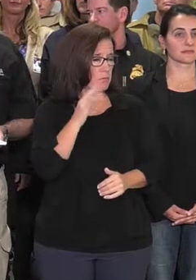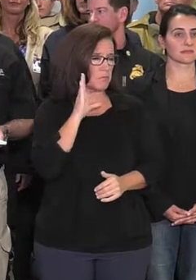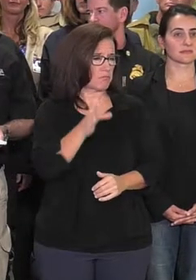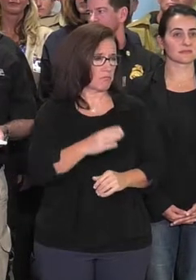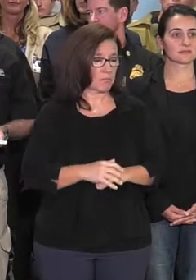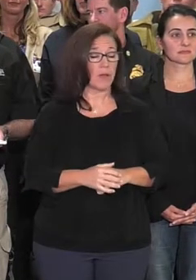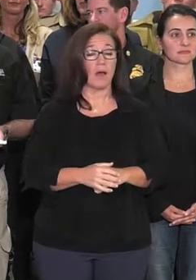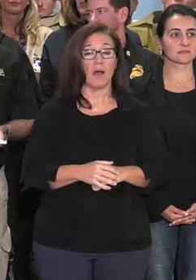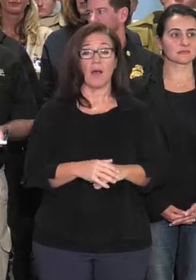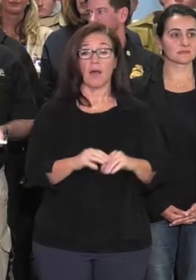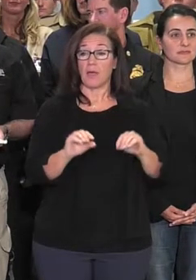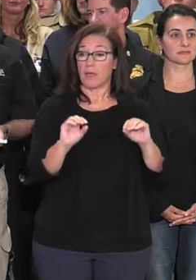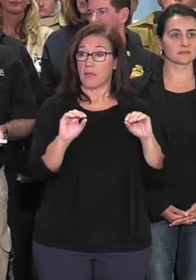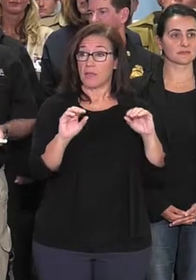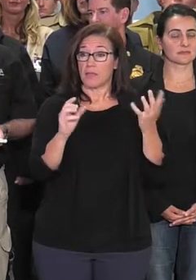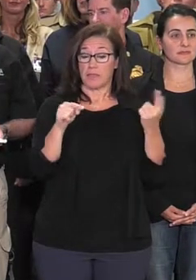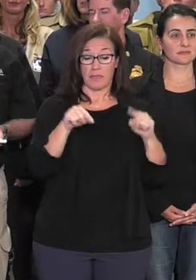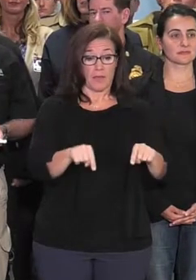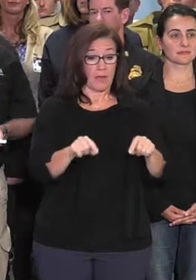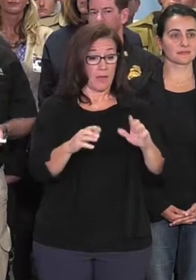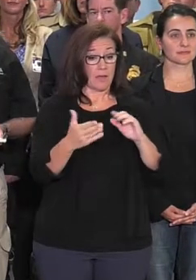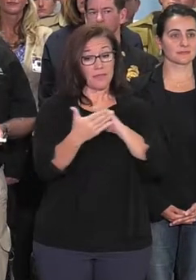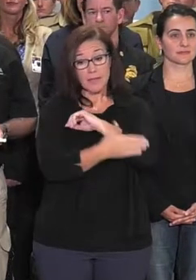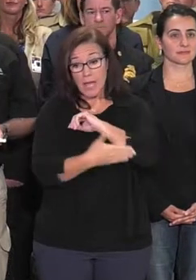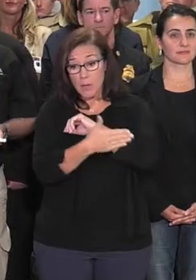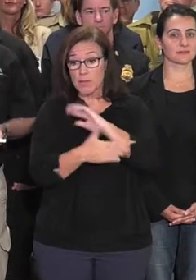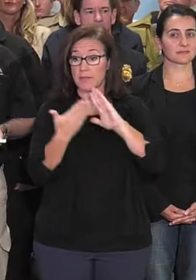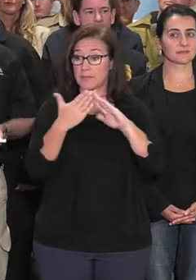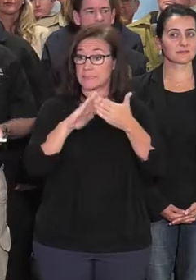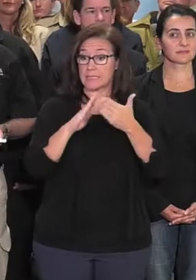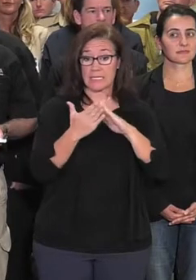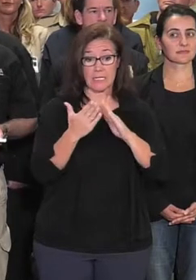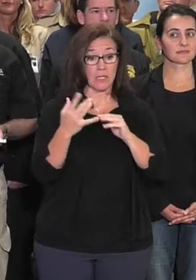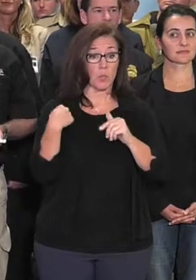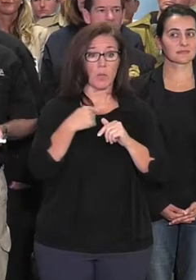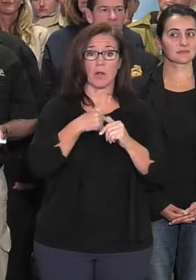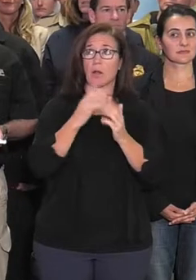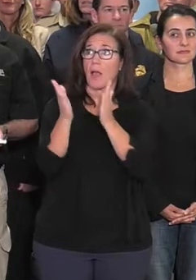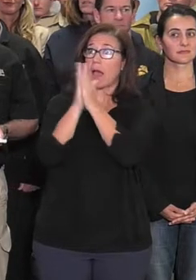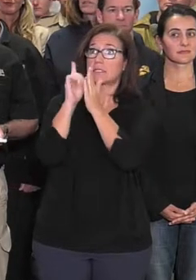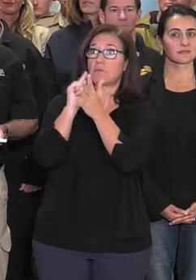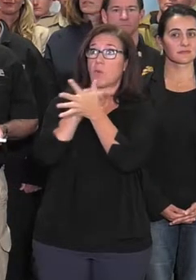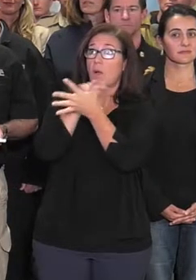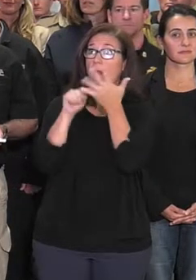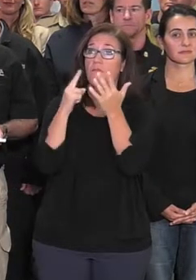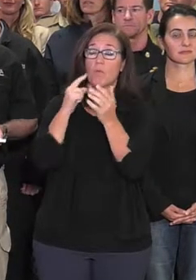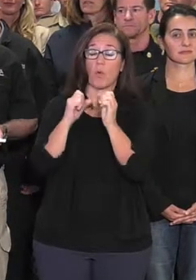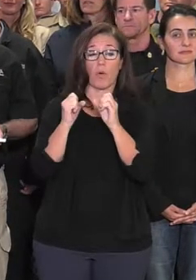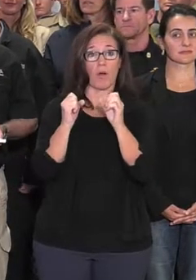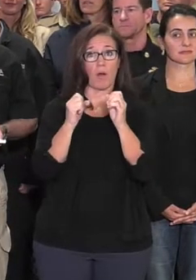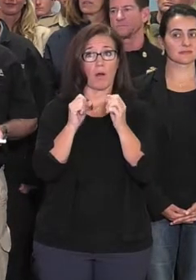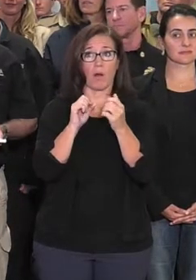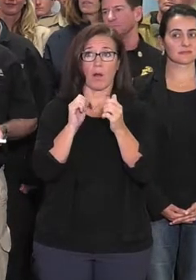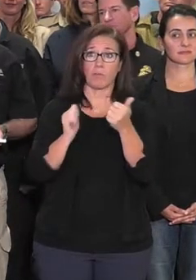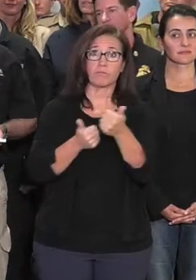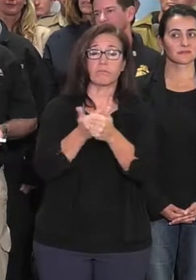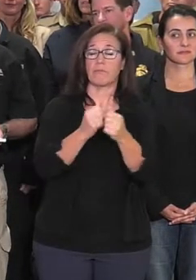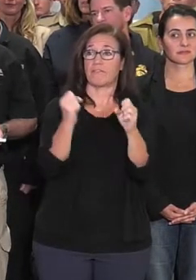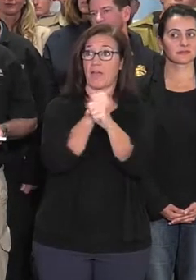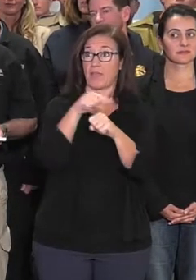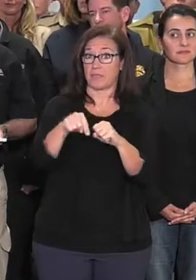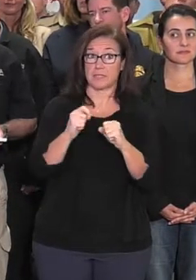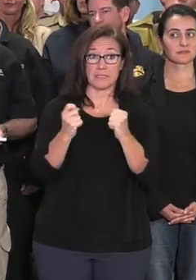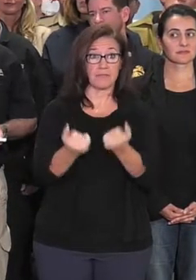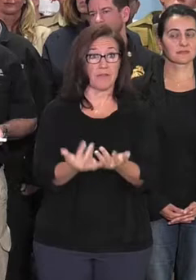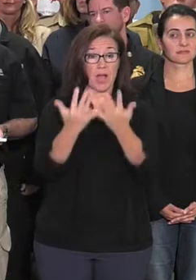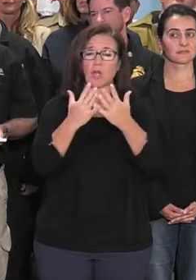no resource that the county or the city is needing at this point to fight the fire that they haven't been able to get, and if there